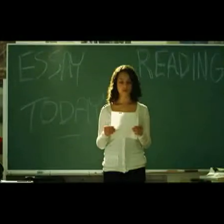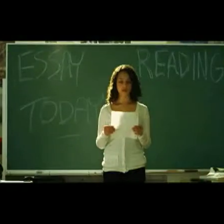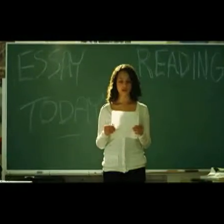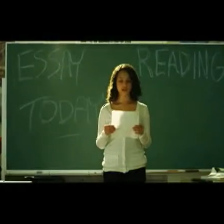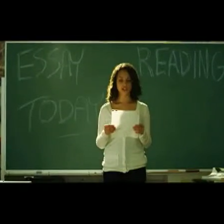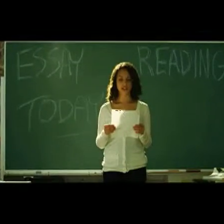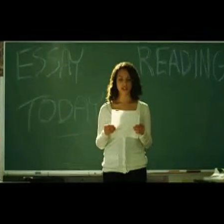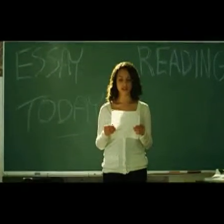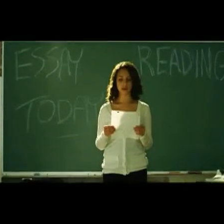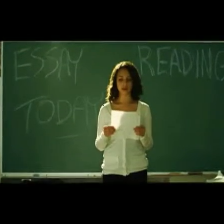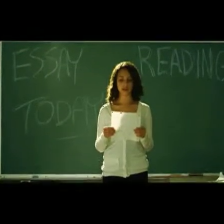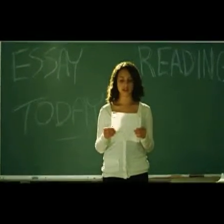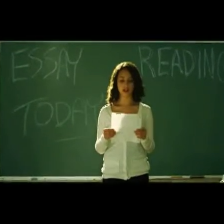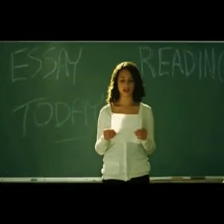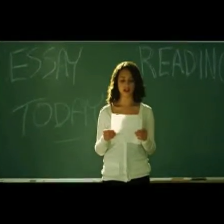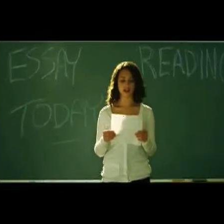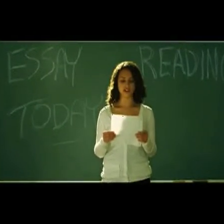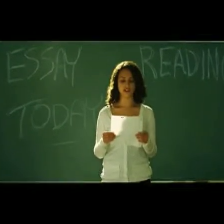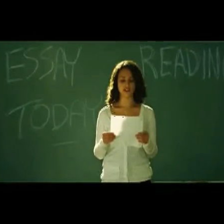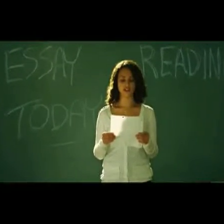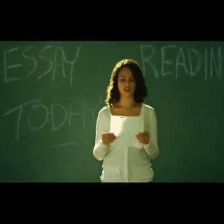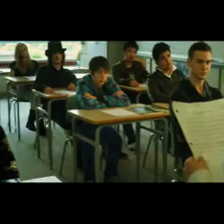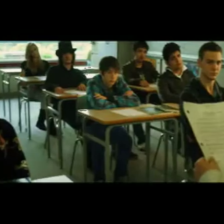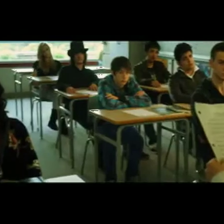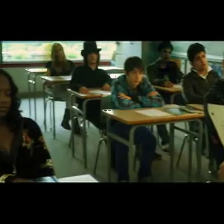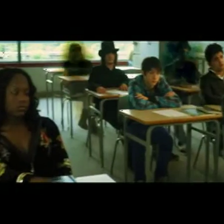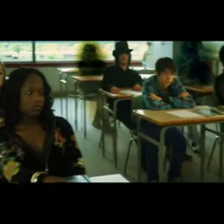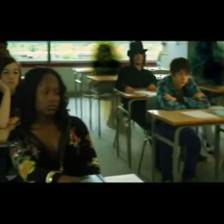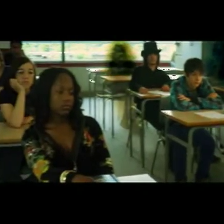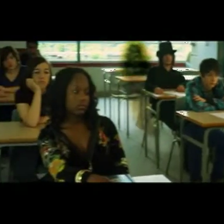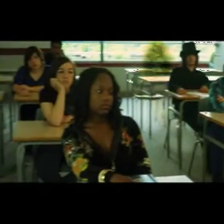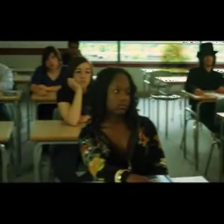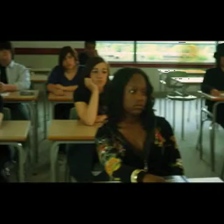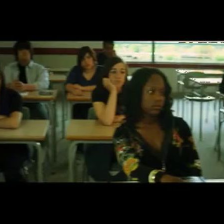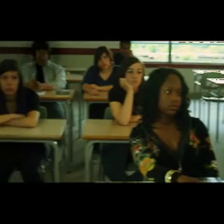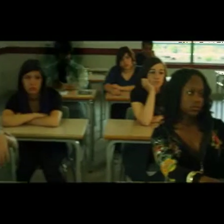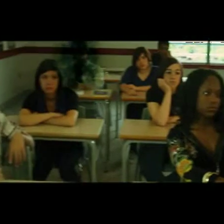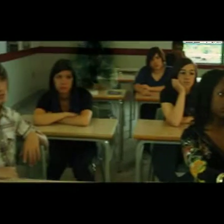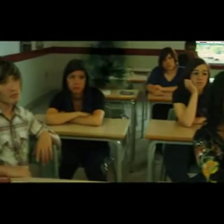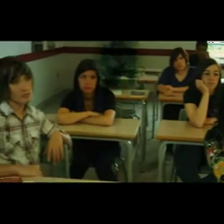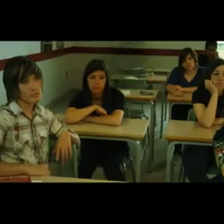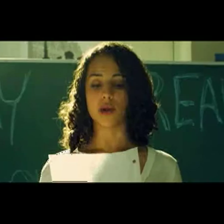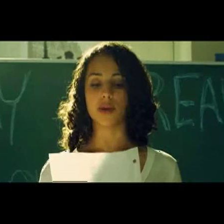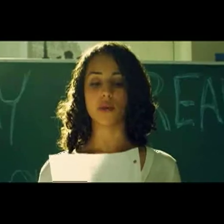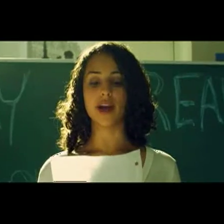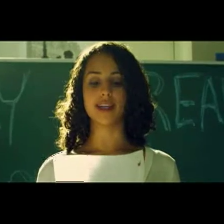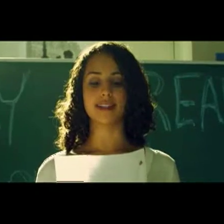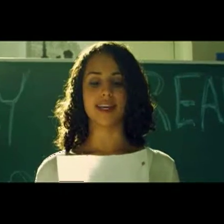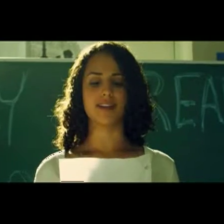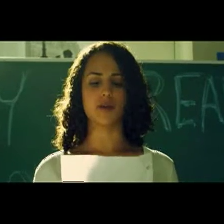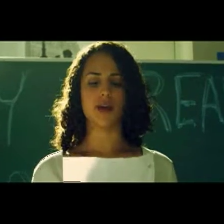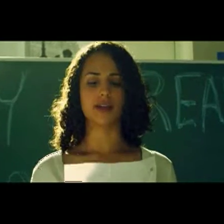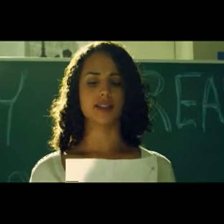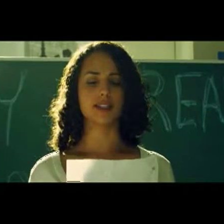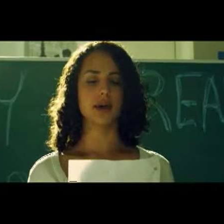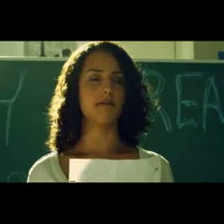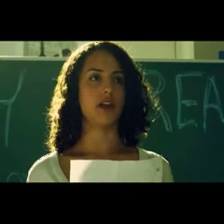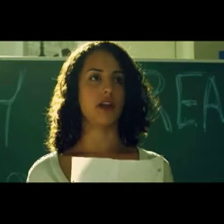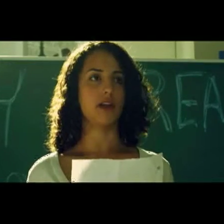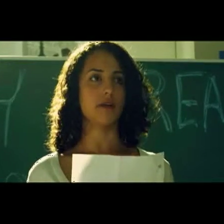with, it hurts when I hear my uncle tell me that all Chinese should go back to China and stop stealing jobs. Or when the white kids say that the brown kids smell funny.